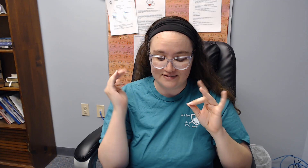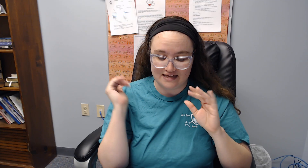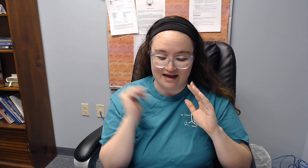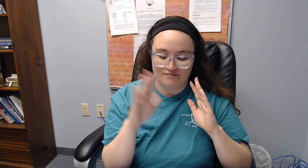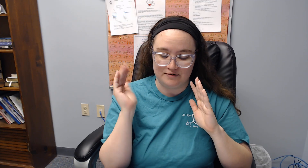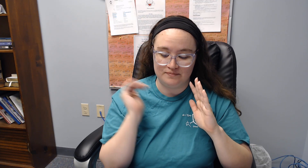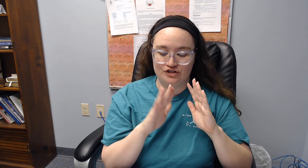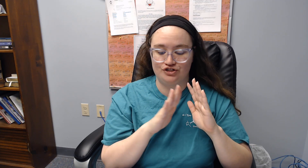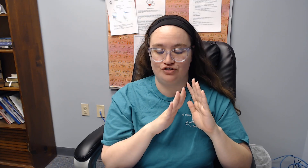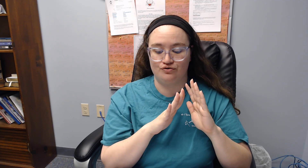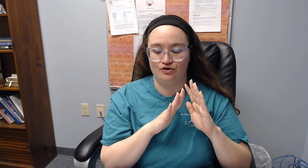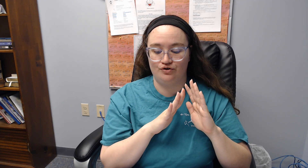have been pushed through.